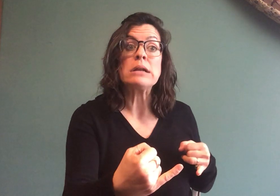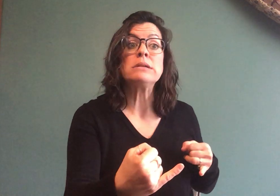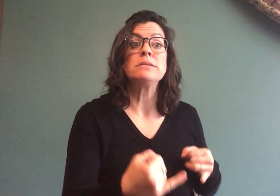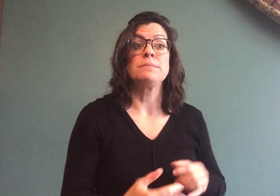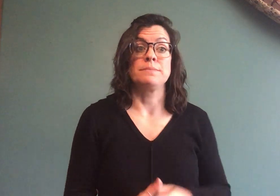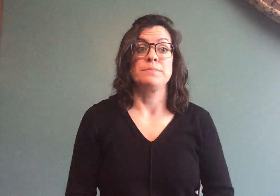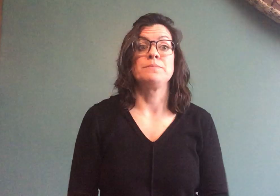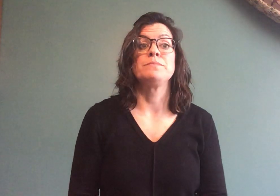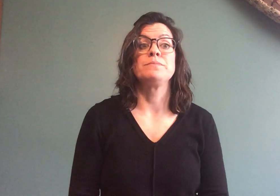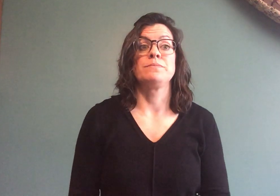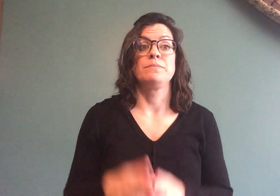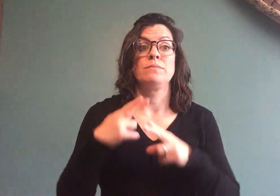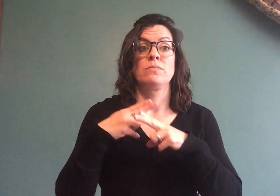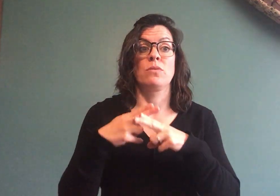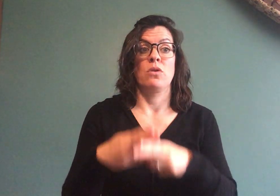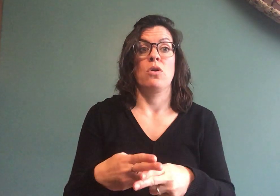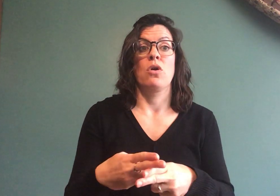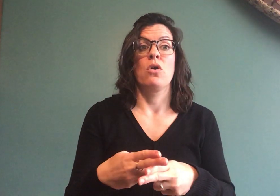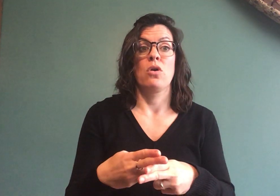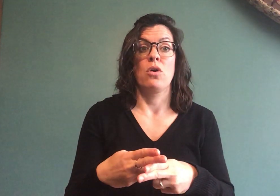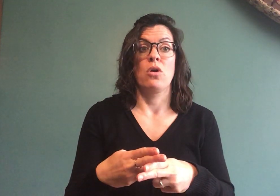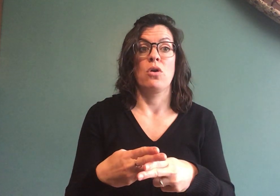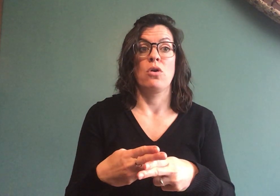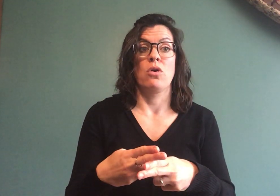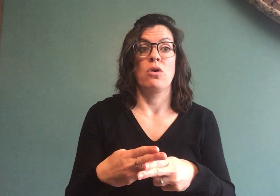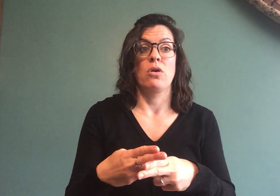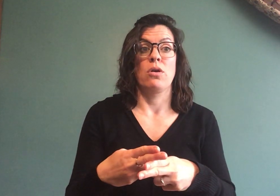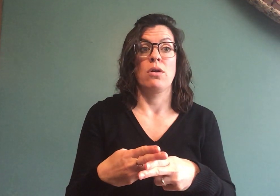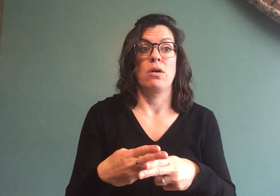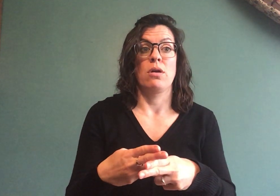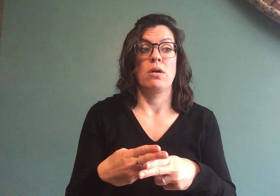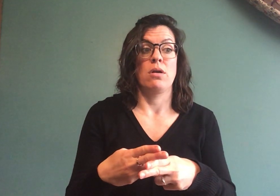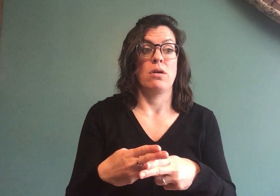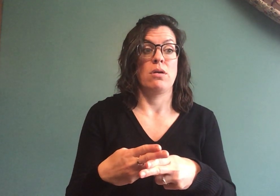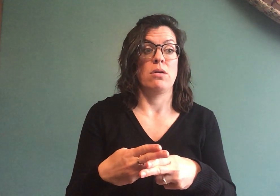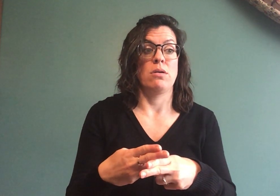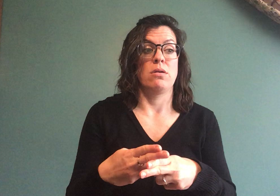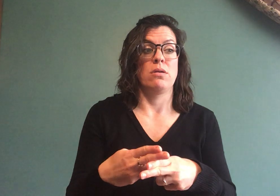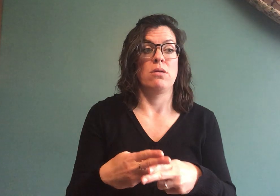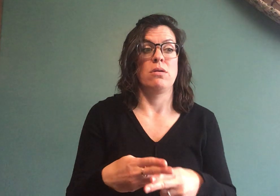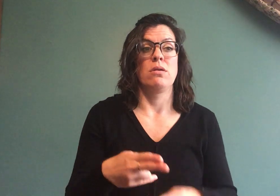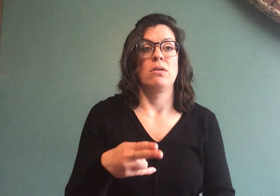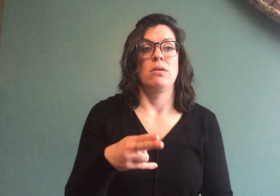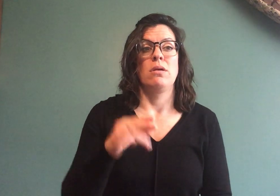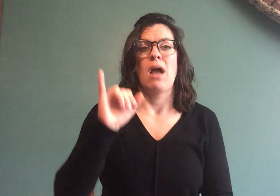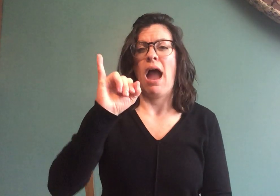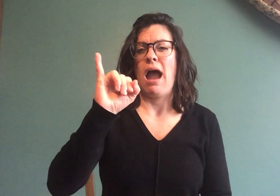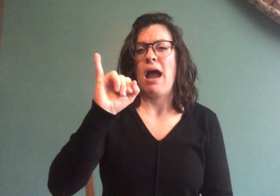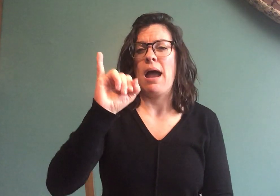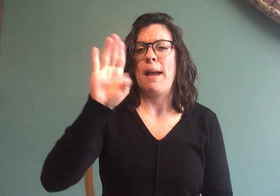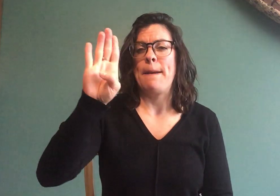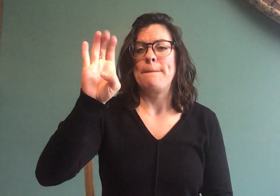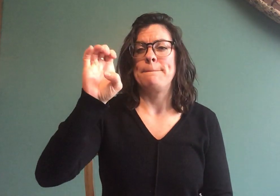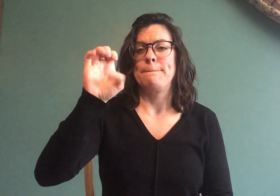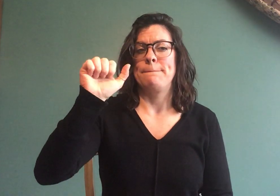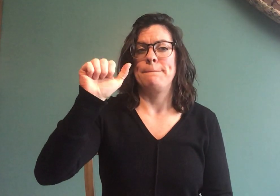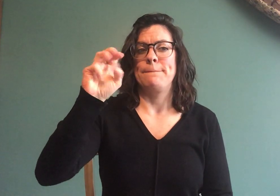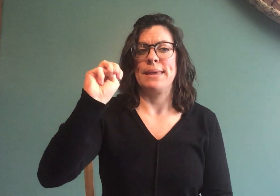a curtain. All right, there's an I-beam here, and there's an I-beam here, and this is a curtain, and you really don't see that. That's